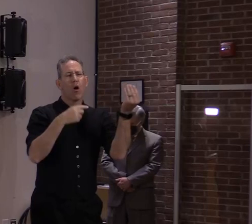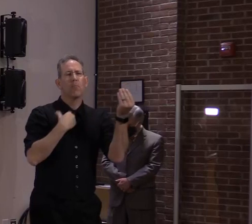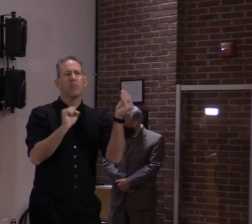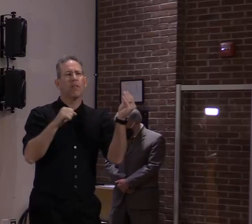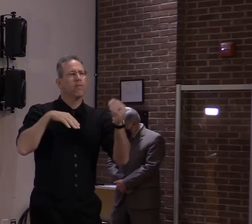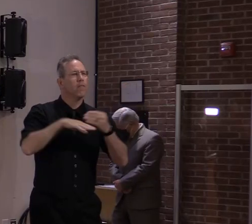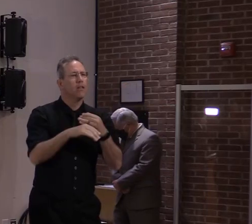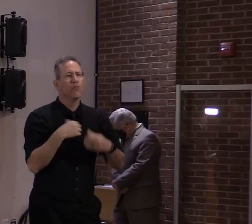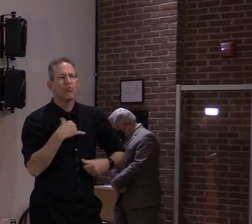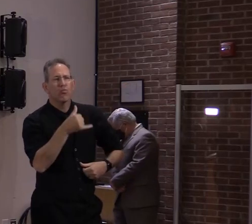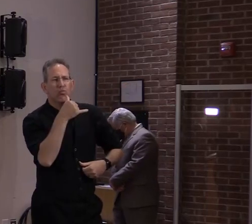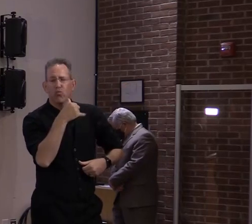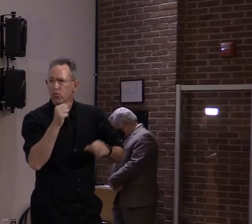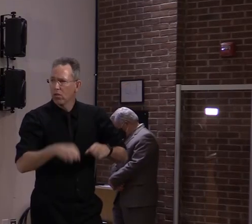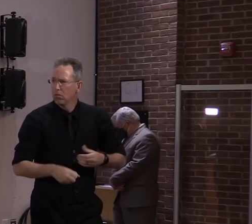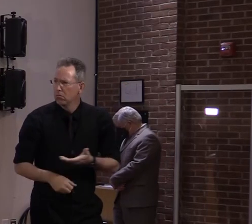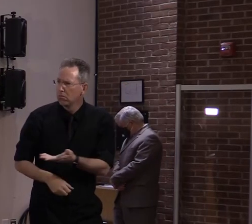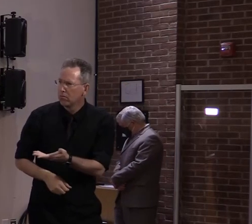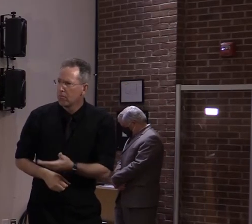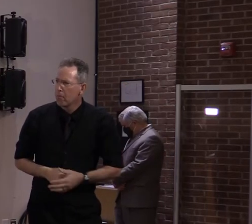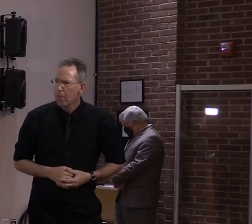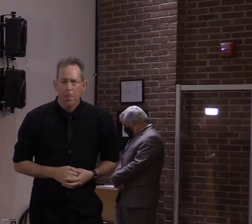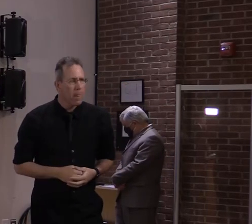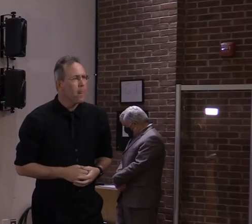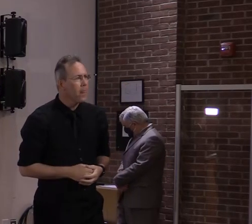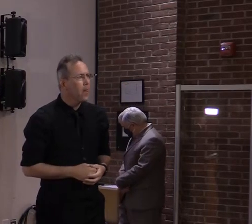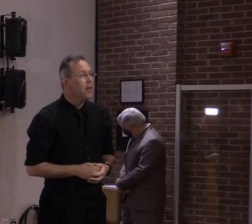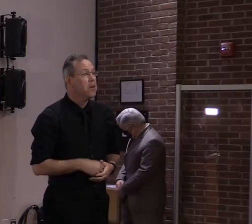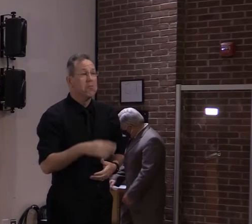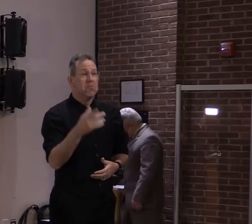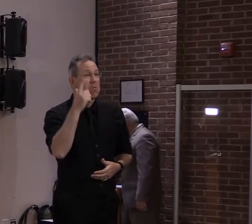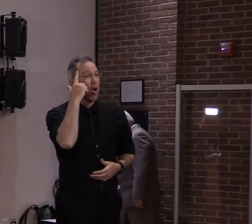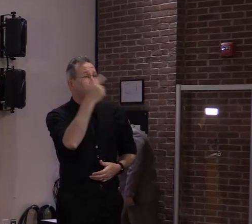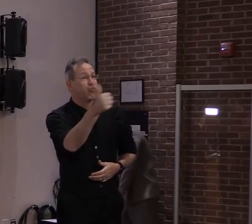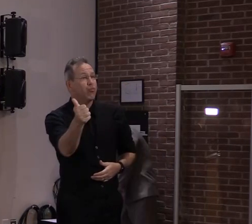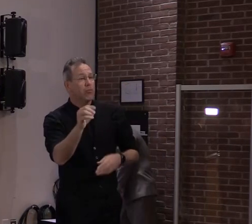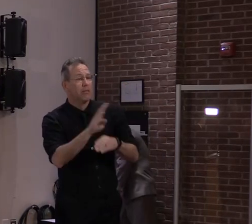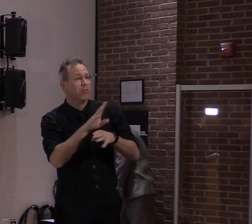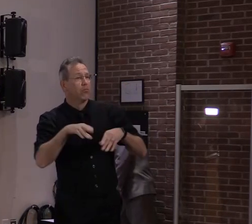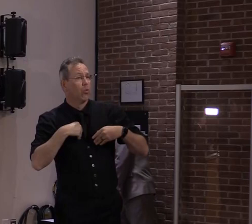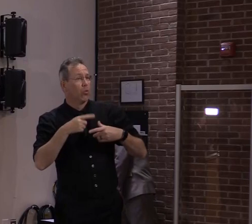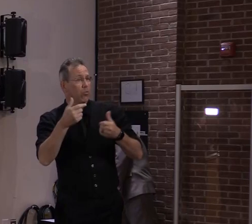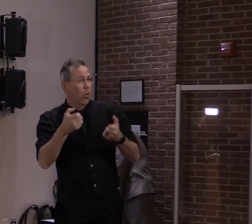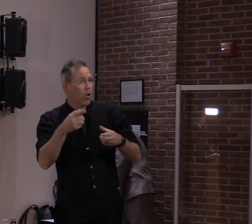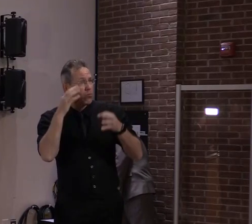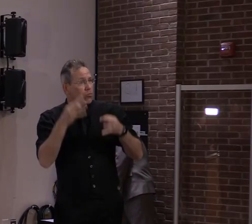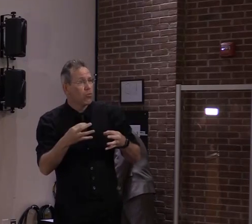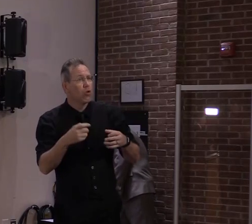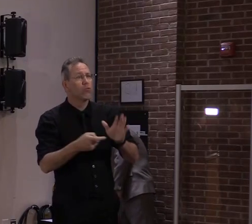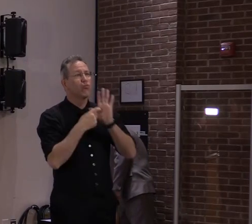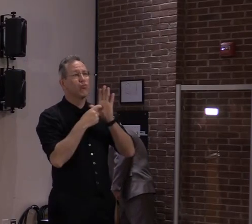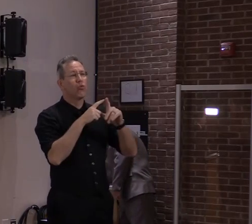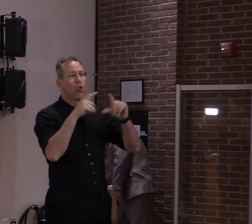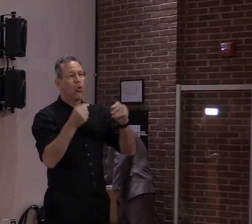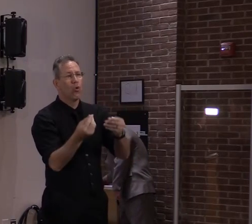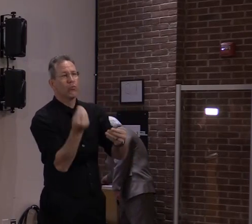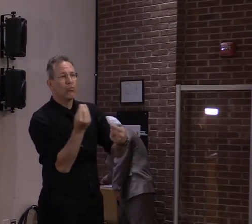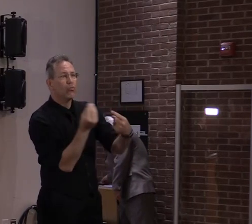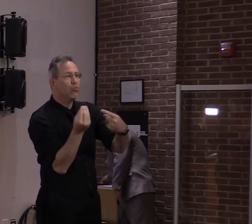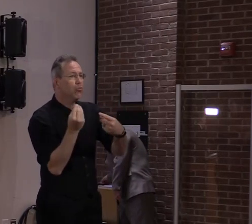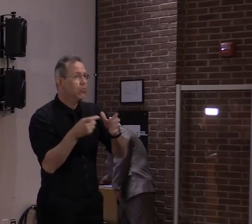them. I'm not going to tell them what to do. But as we have said during this next step in the